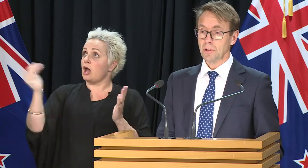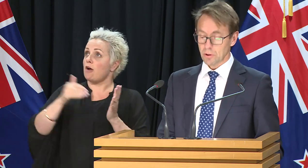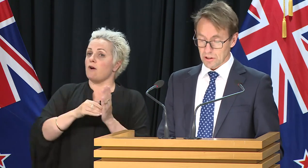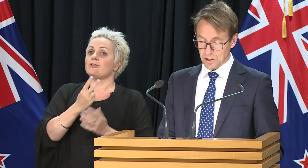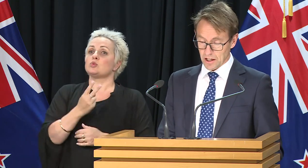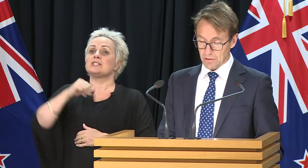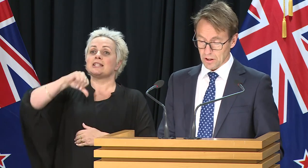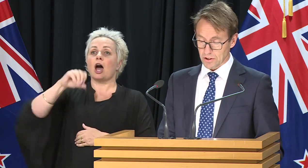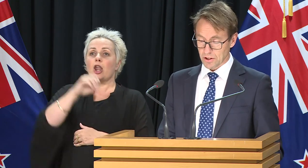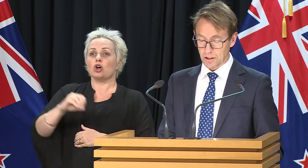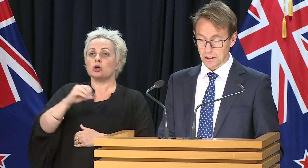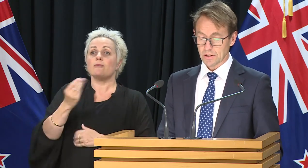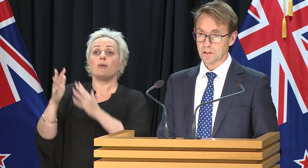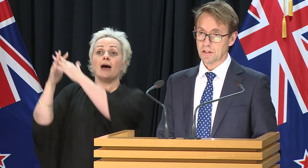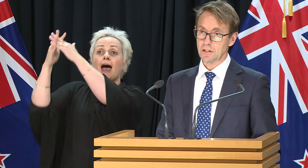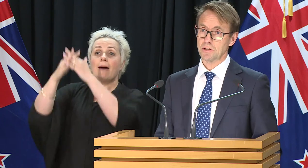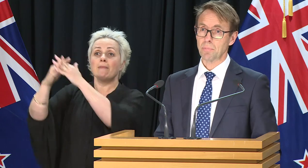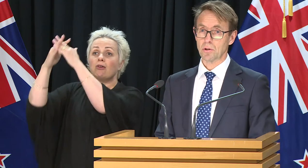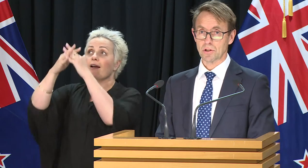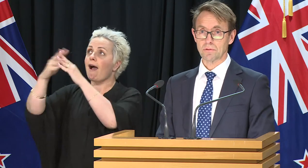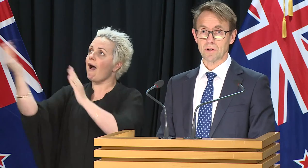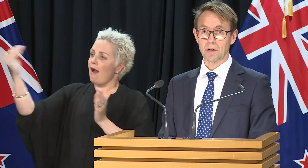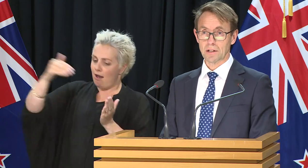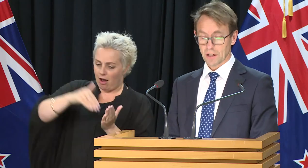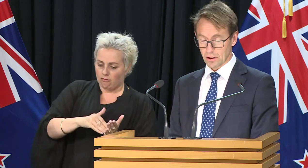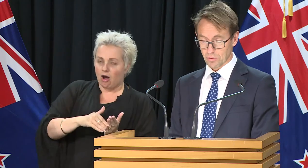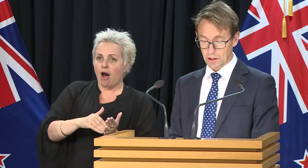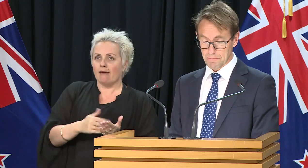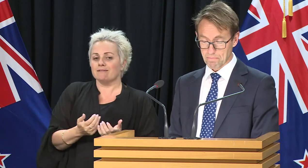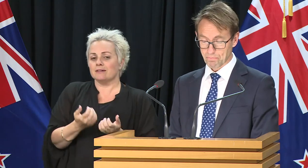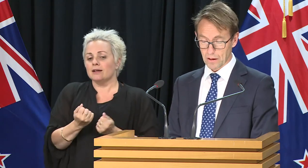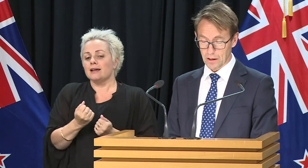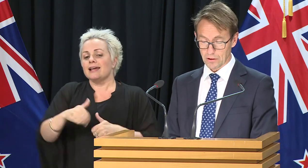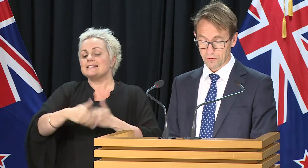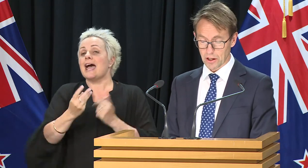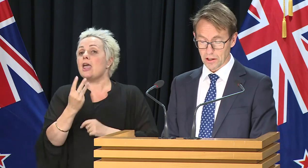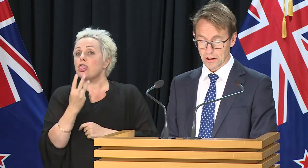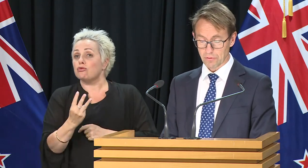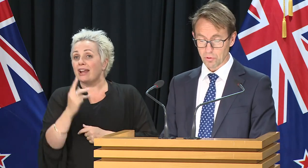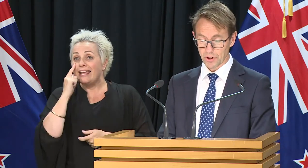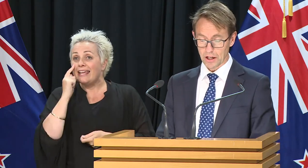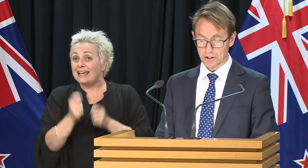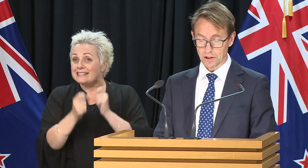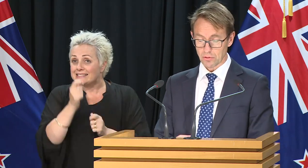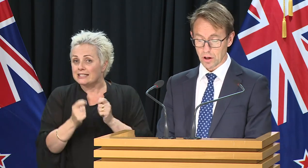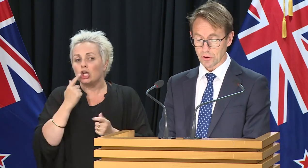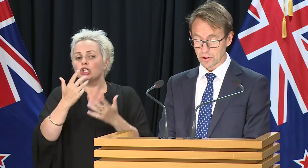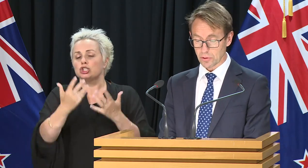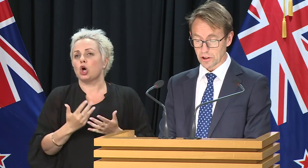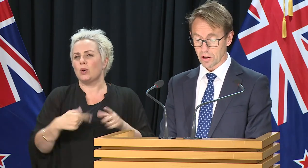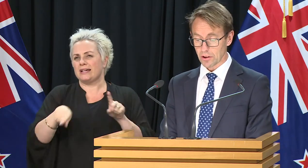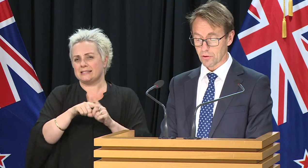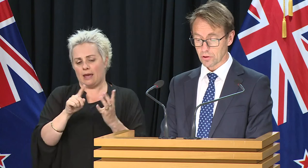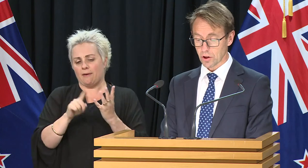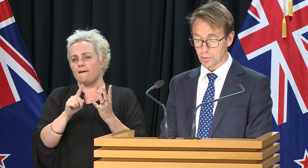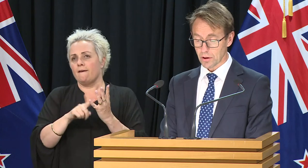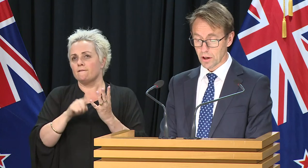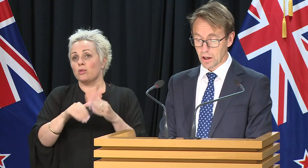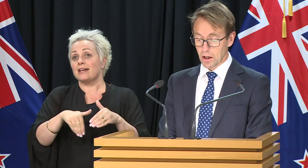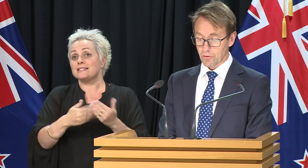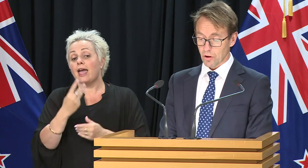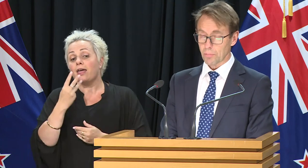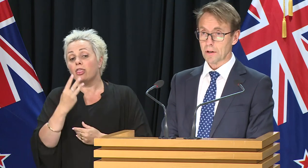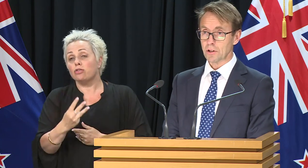October from the USA via Sydney and has tested positive around day 3. And finally, our fourth case arrived on the 29th of